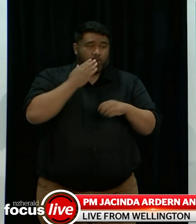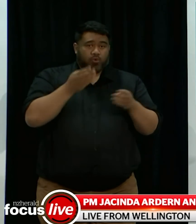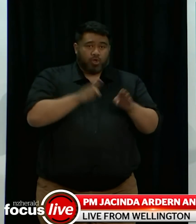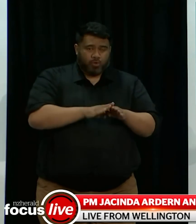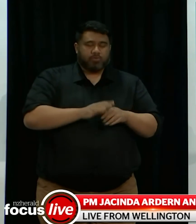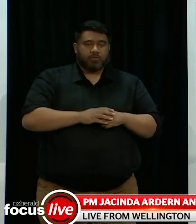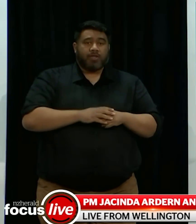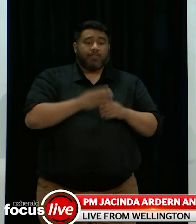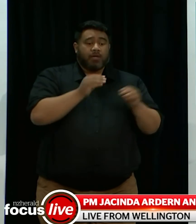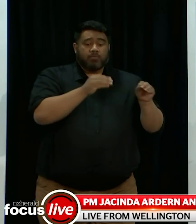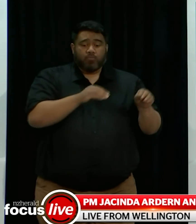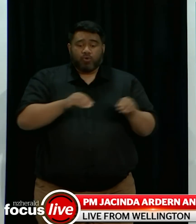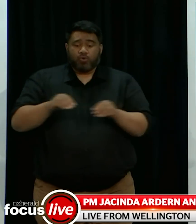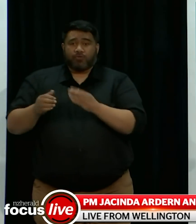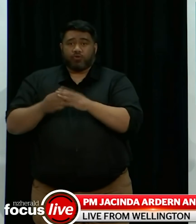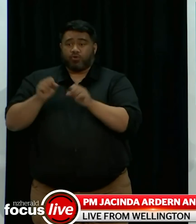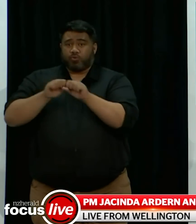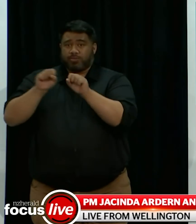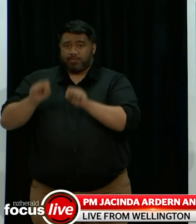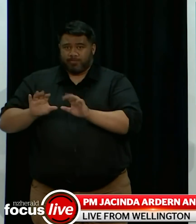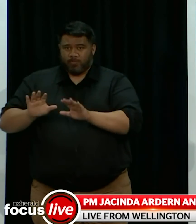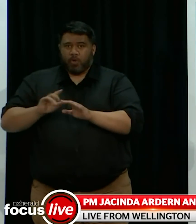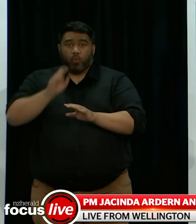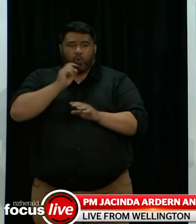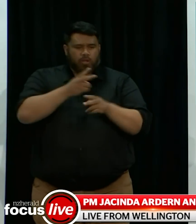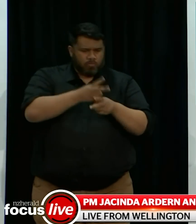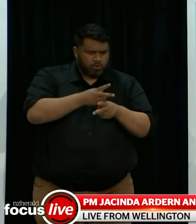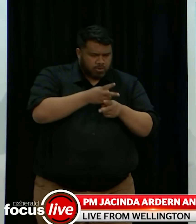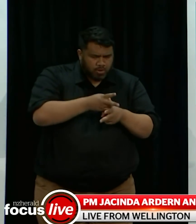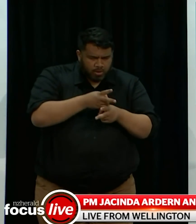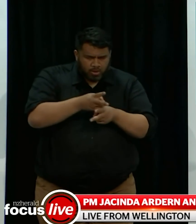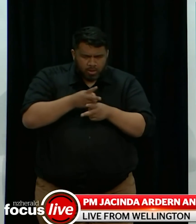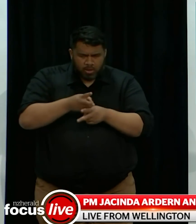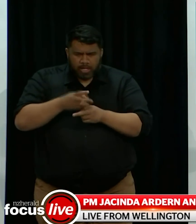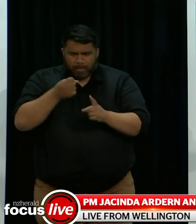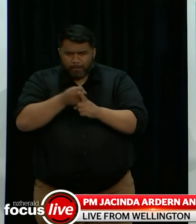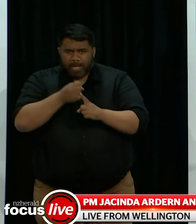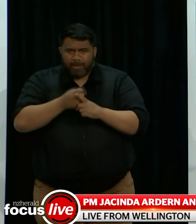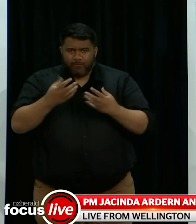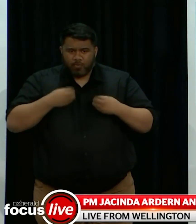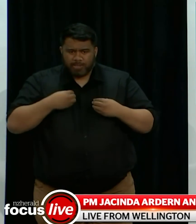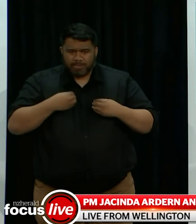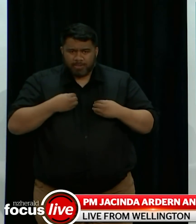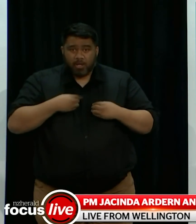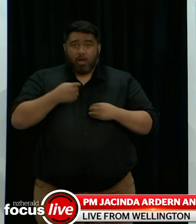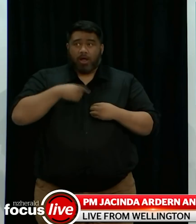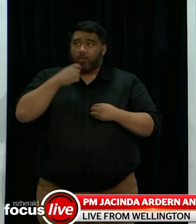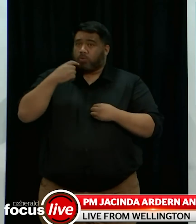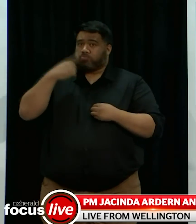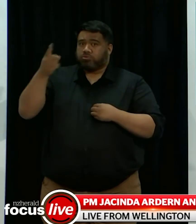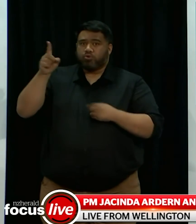through the transition period, we will monitor any economic impacts that the system is having on businesses, and I'll report back to Cabinet in